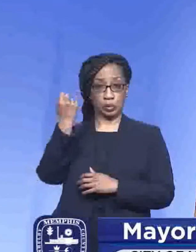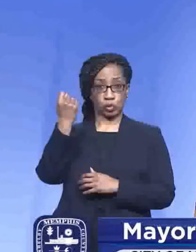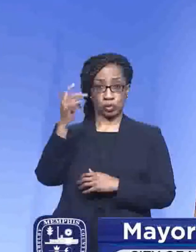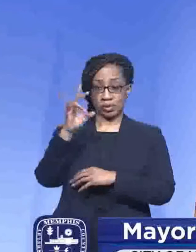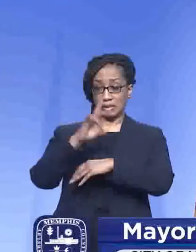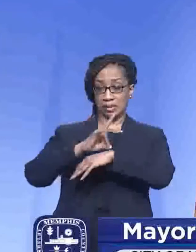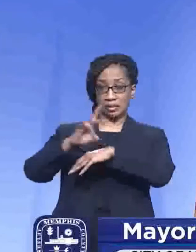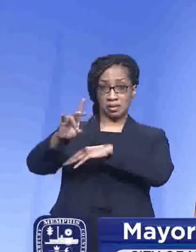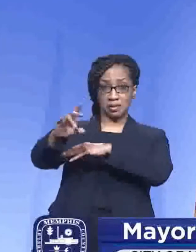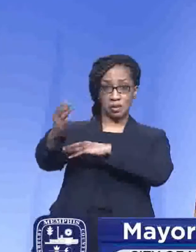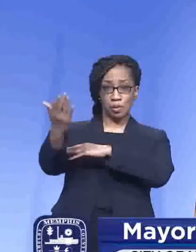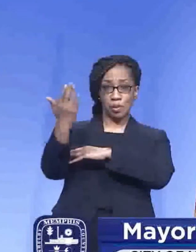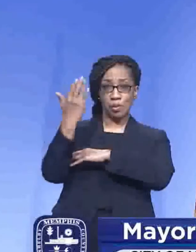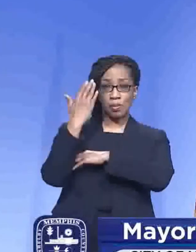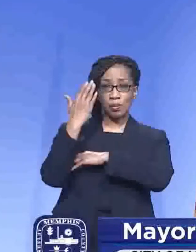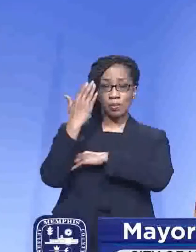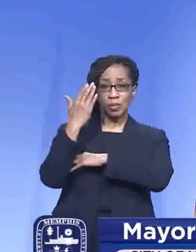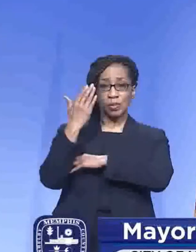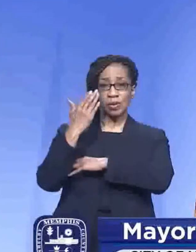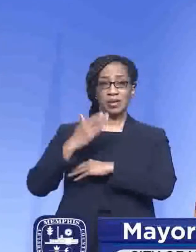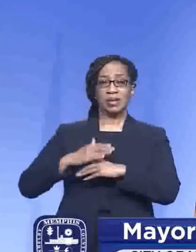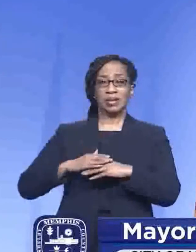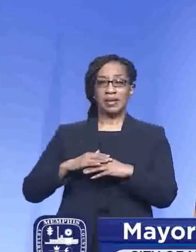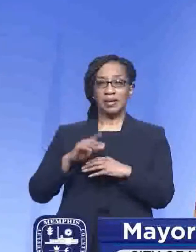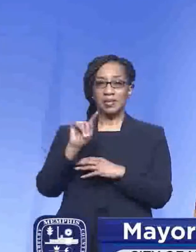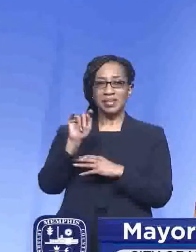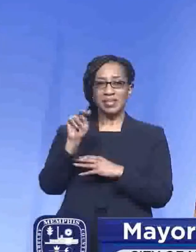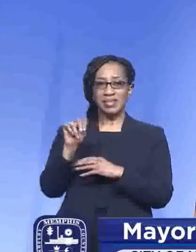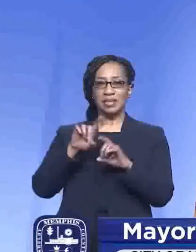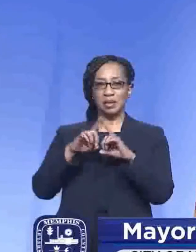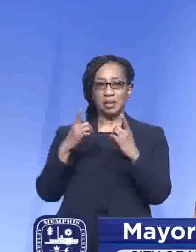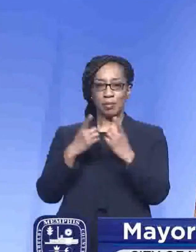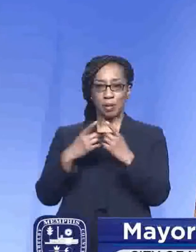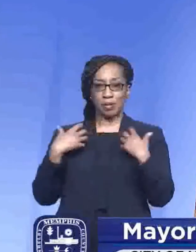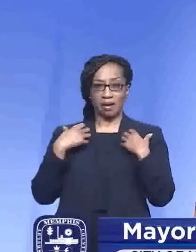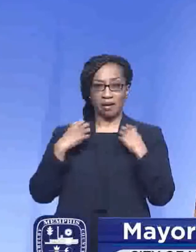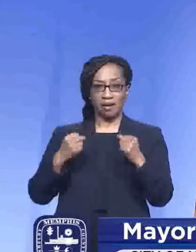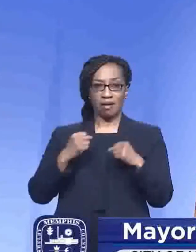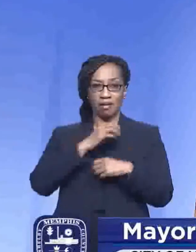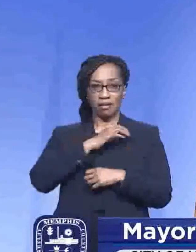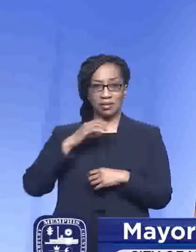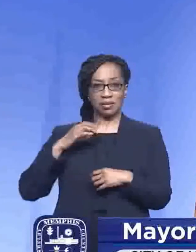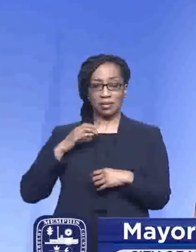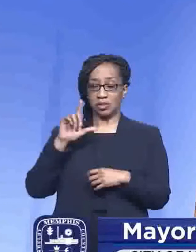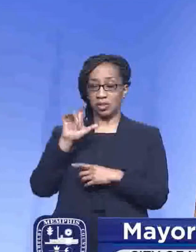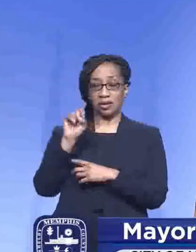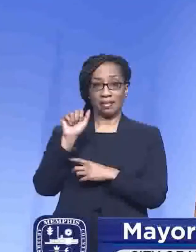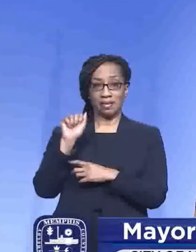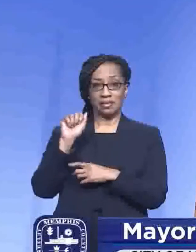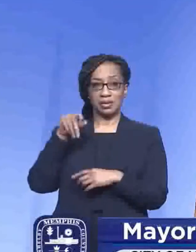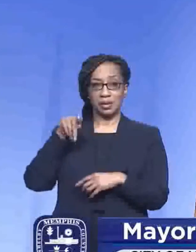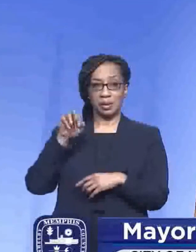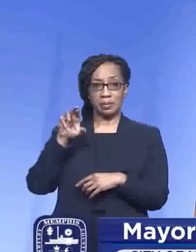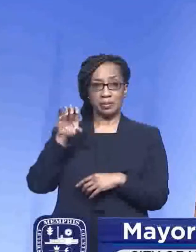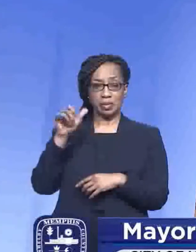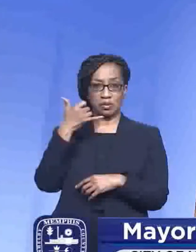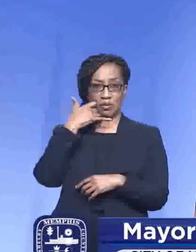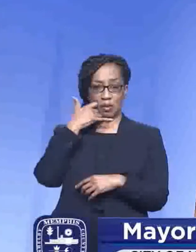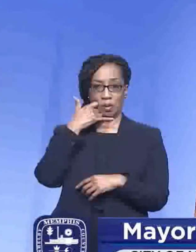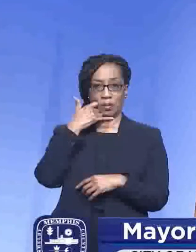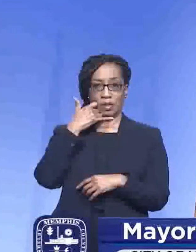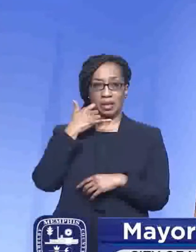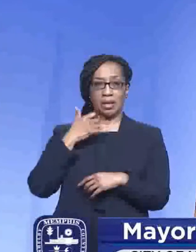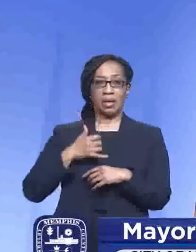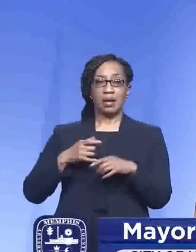from Tennessee Department Health Commissioner Lisa Piercy. And at 10 a.m. yesterday morning, the city